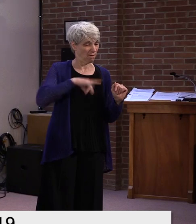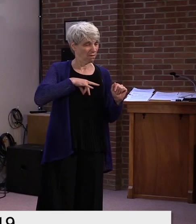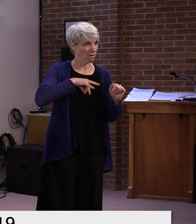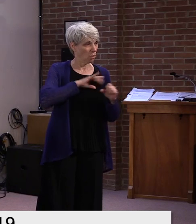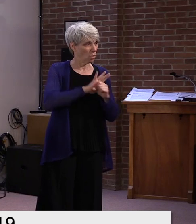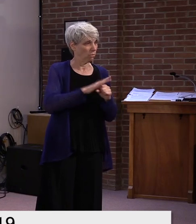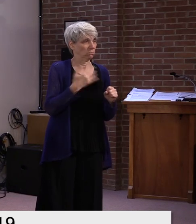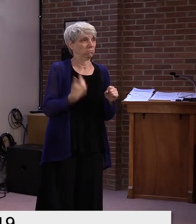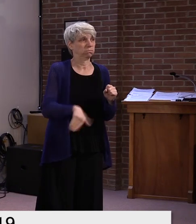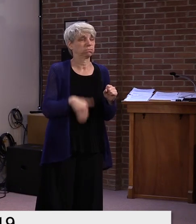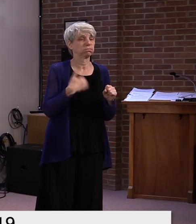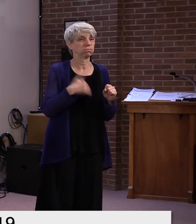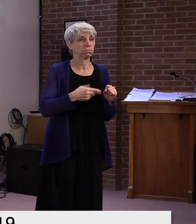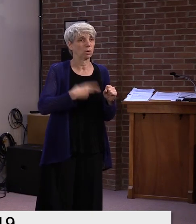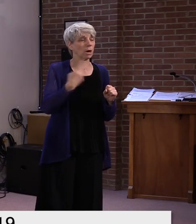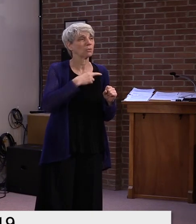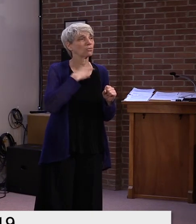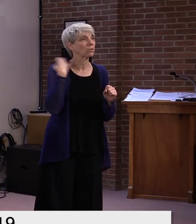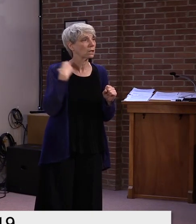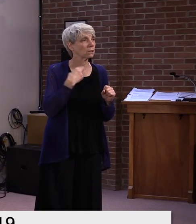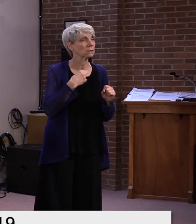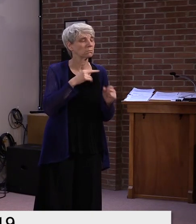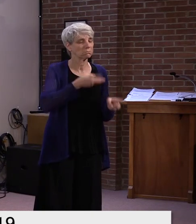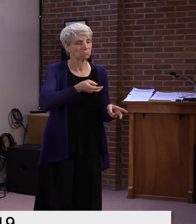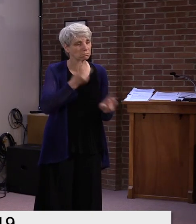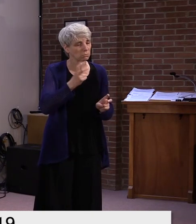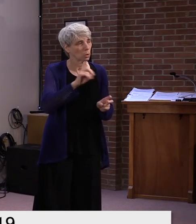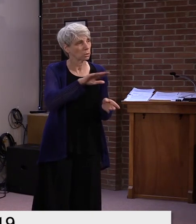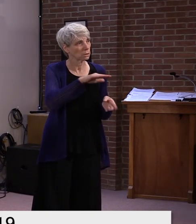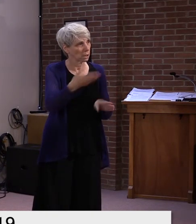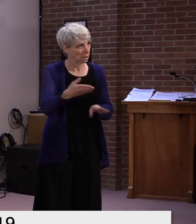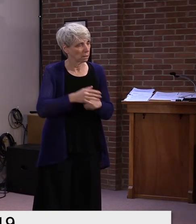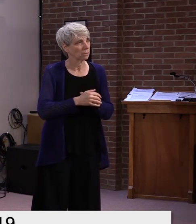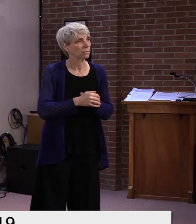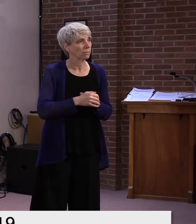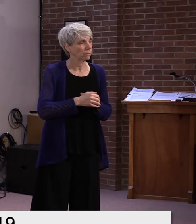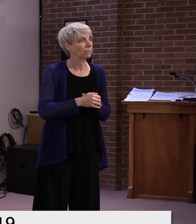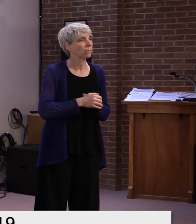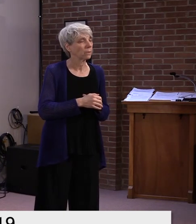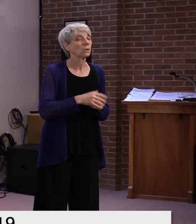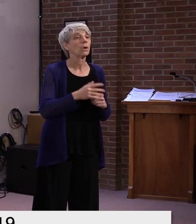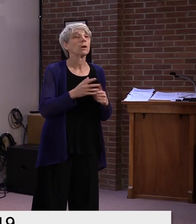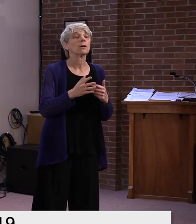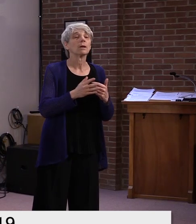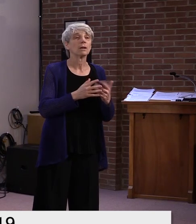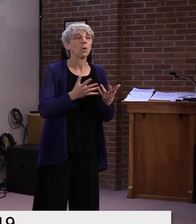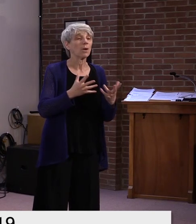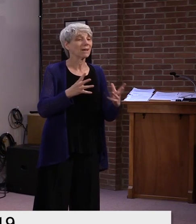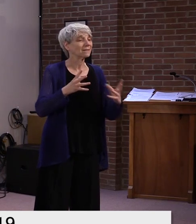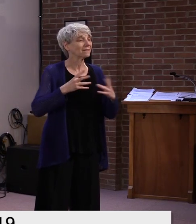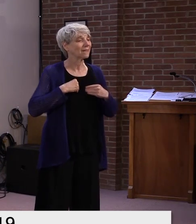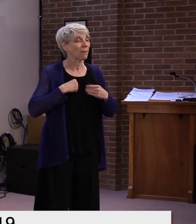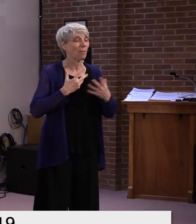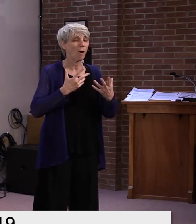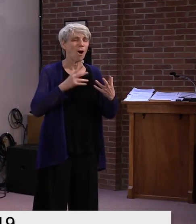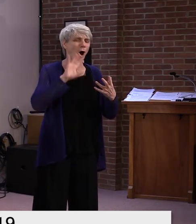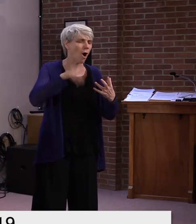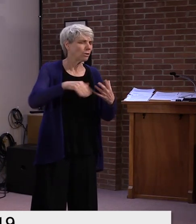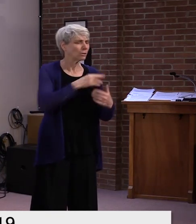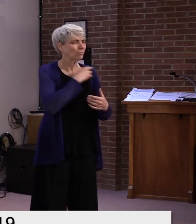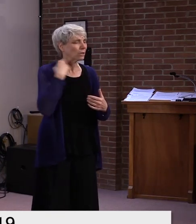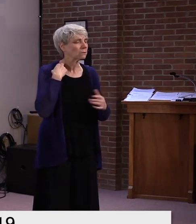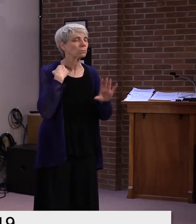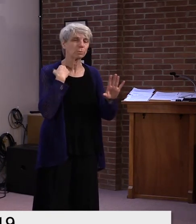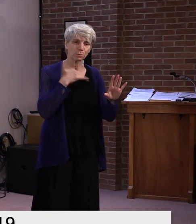virus. There's a cost associated with risky behavior. COVID-19 and this pandemic